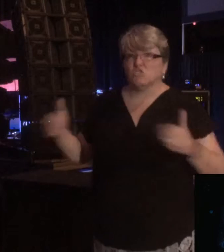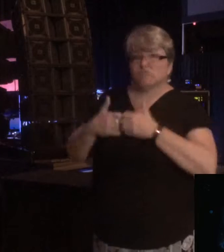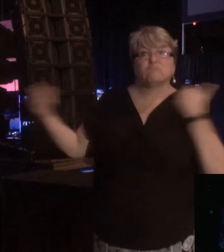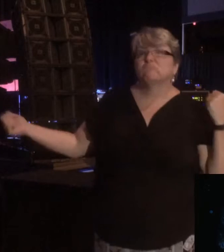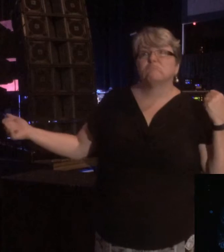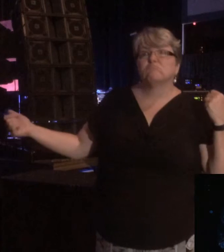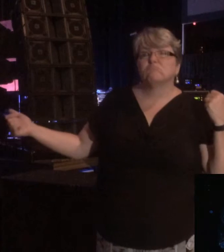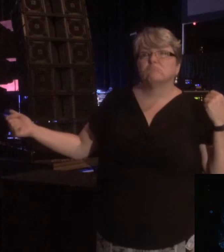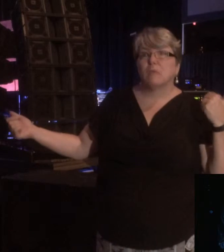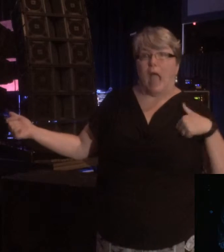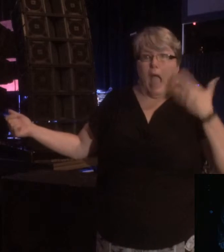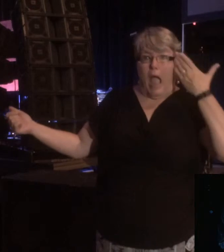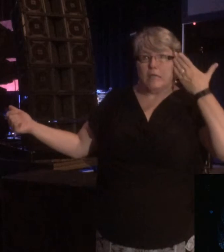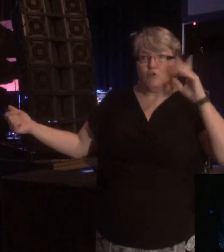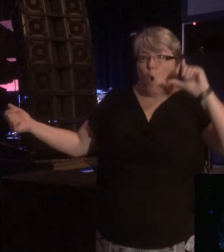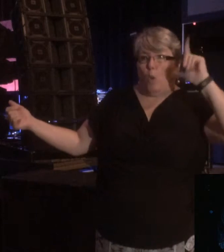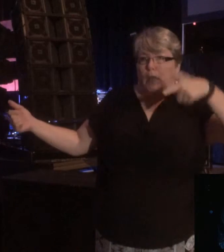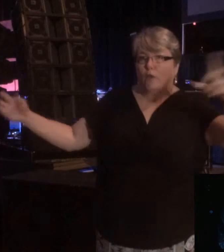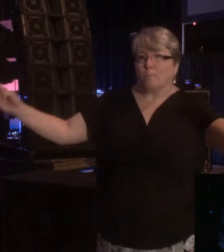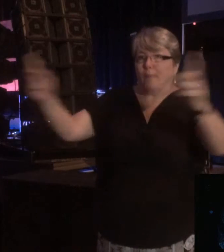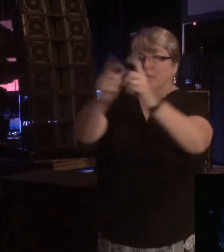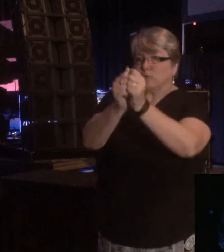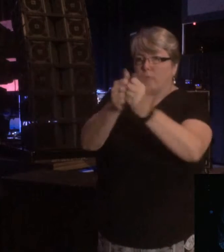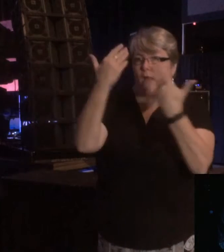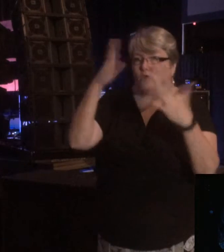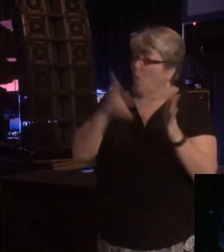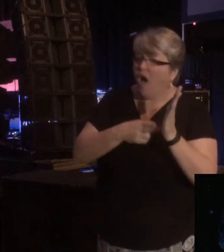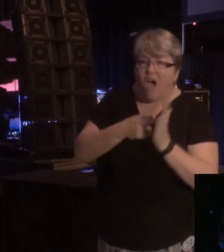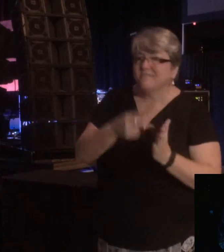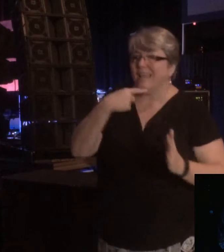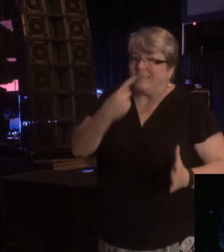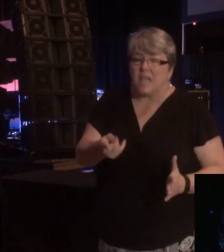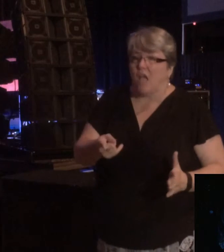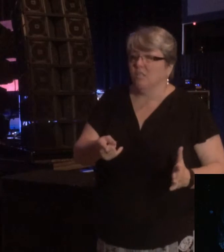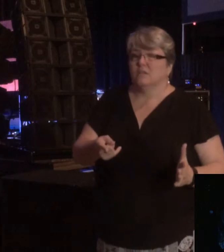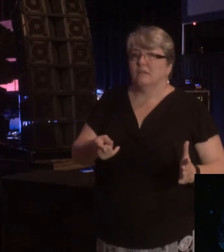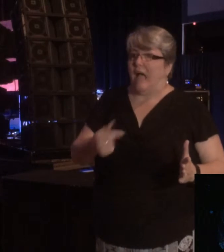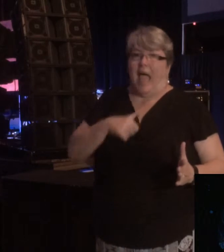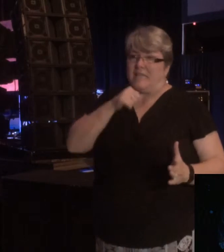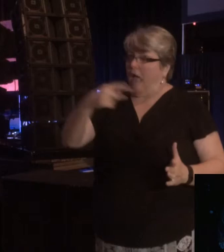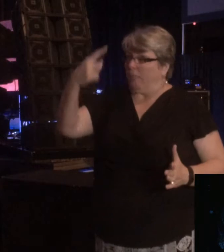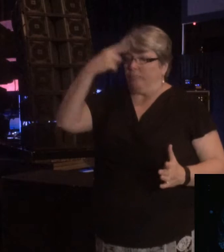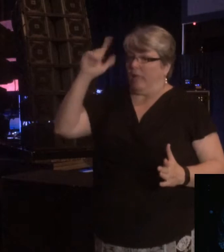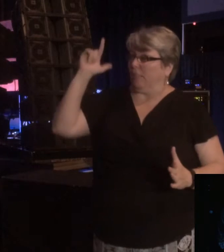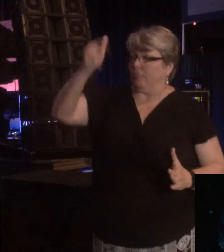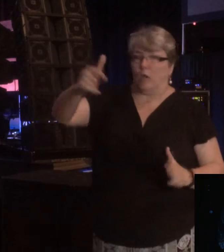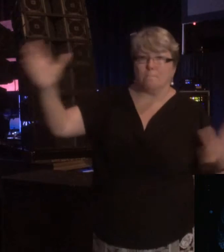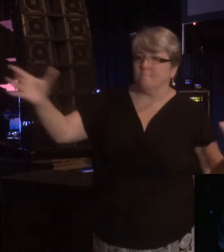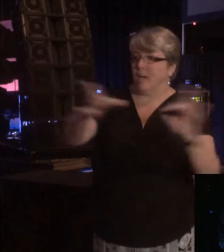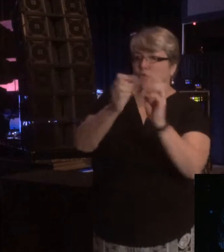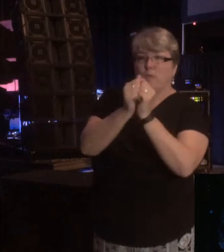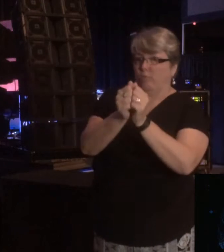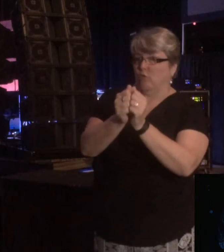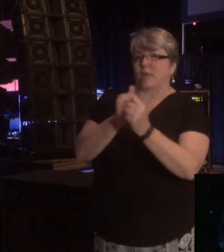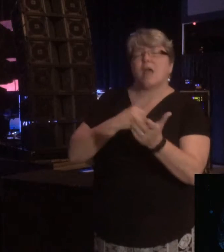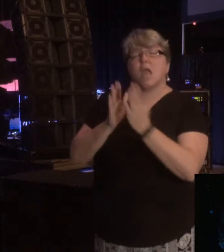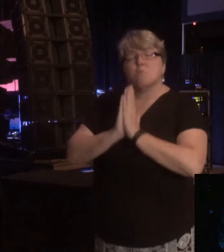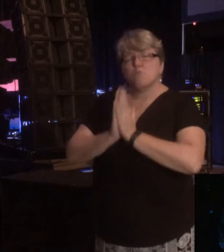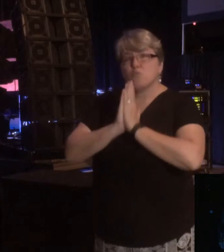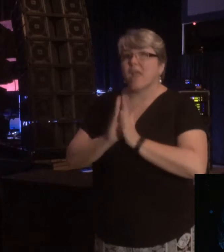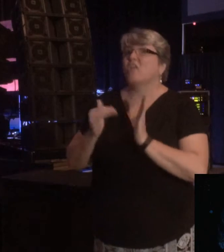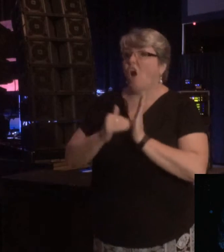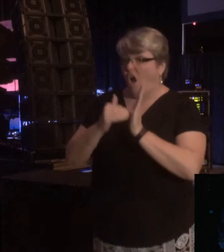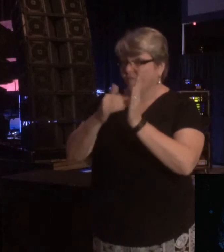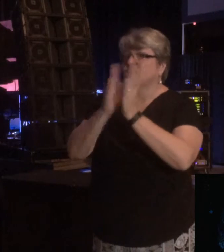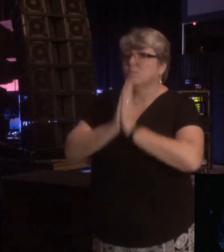conflicted, and I think what both of you ladies were saying was wise. No one wins if you're trying to like arm wrestle